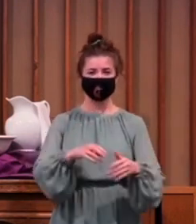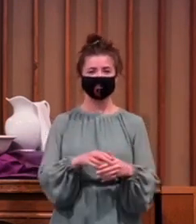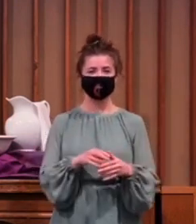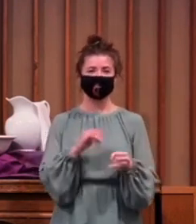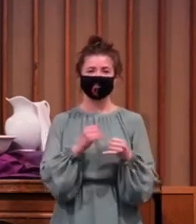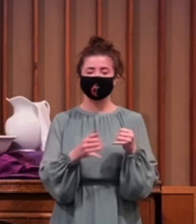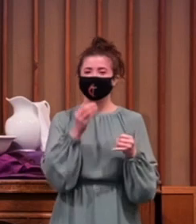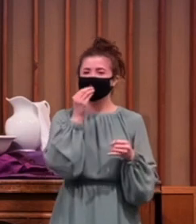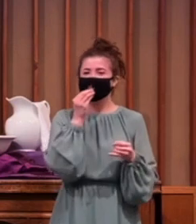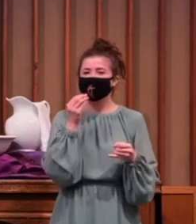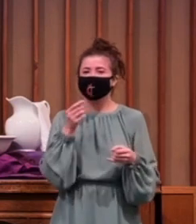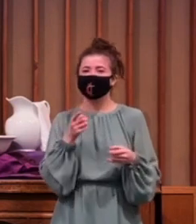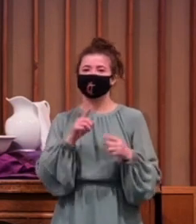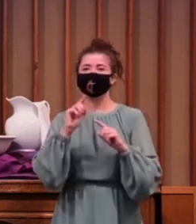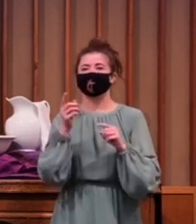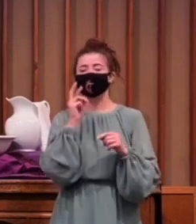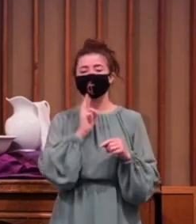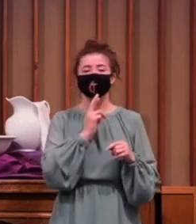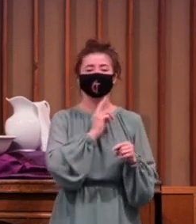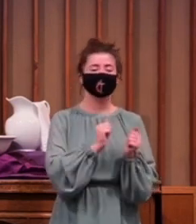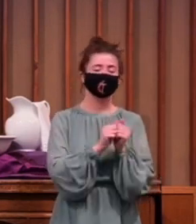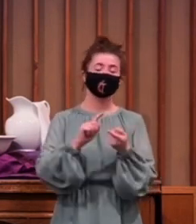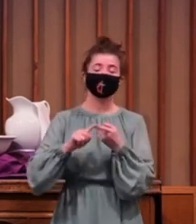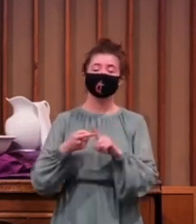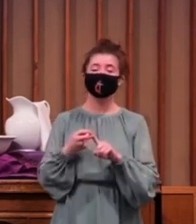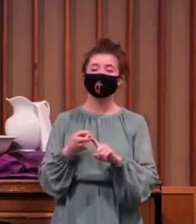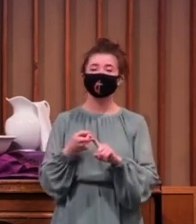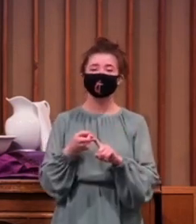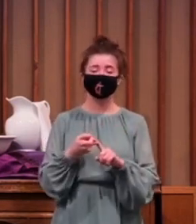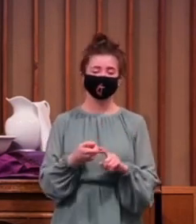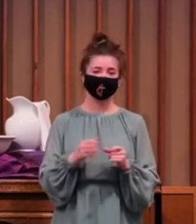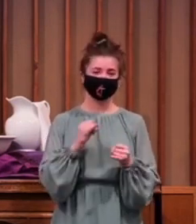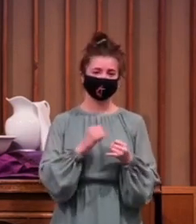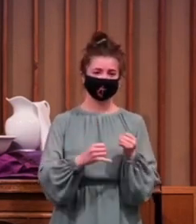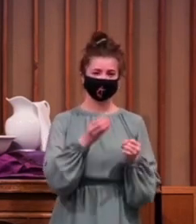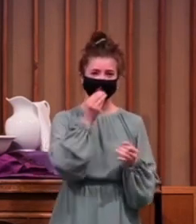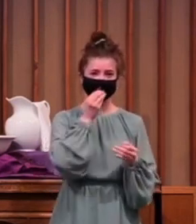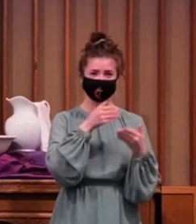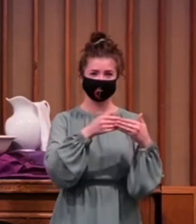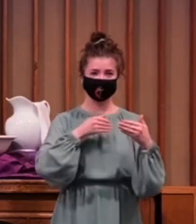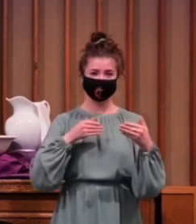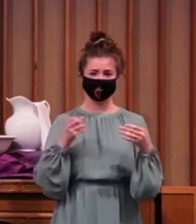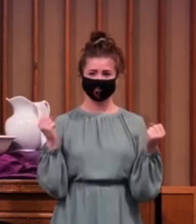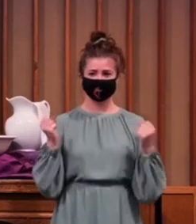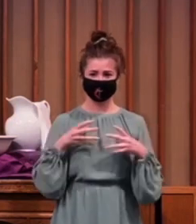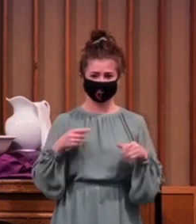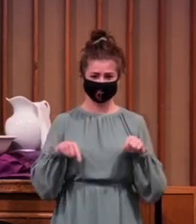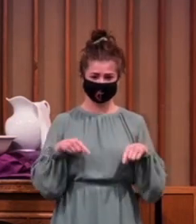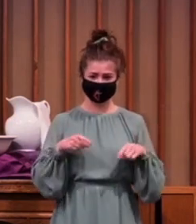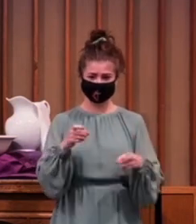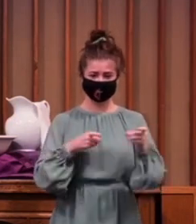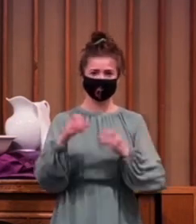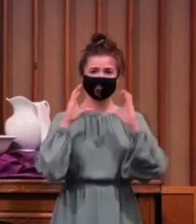a restaurant with friends? The last meal before fear and anxiety ran the